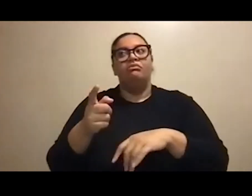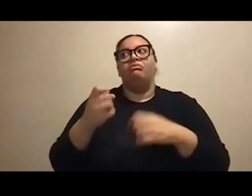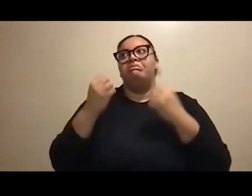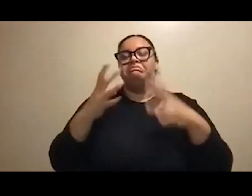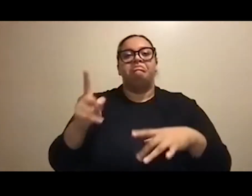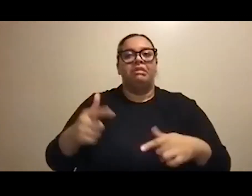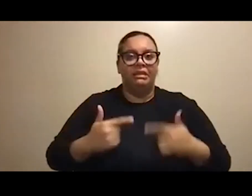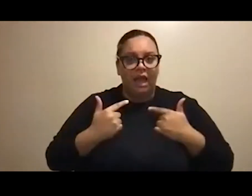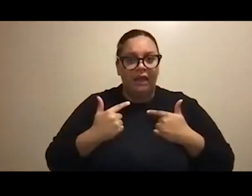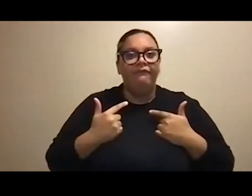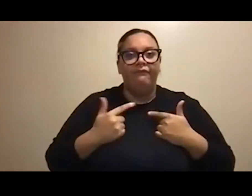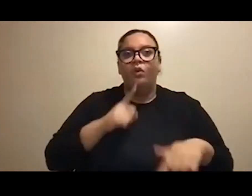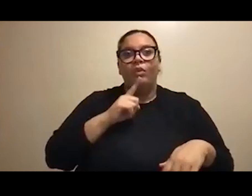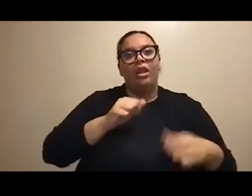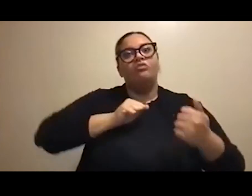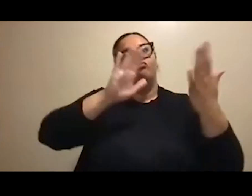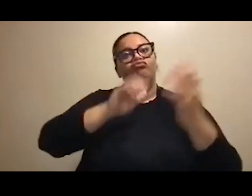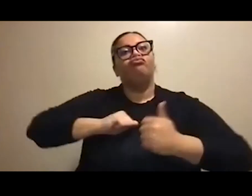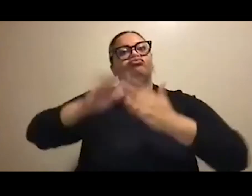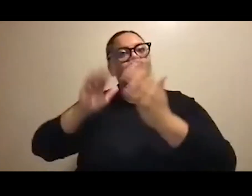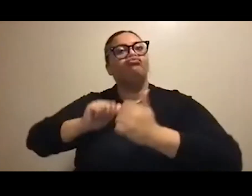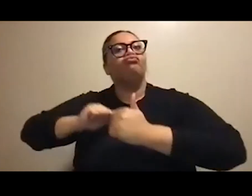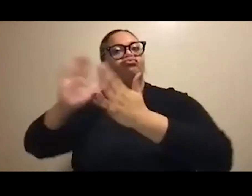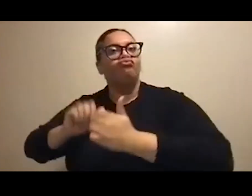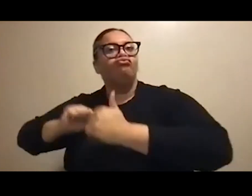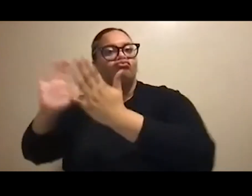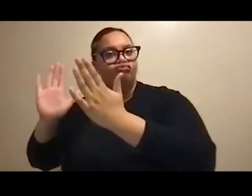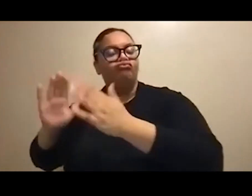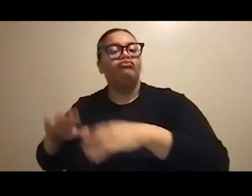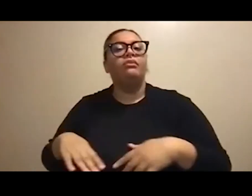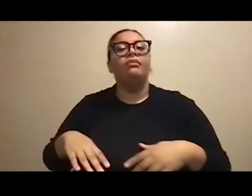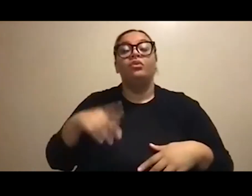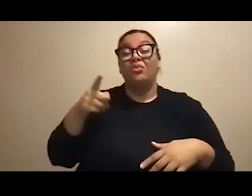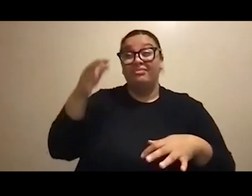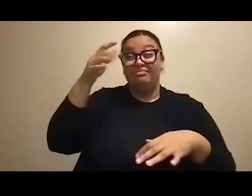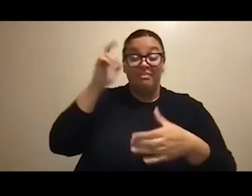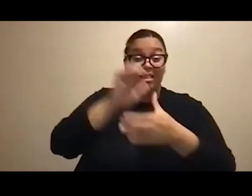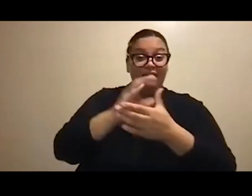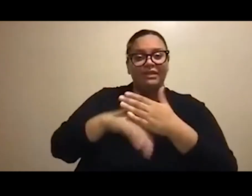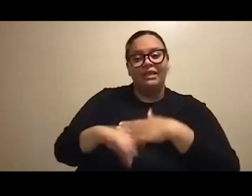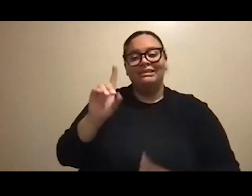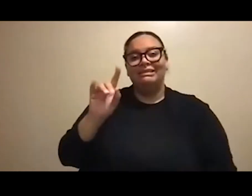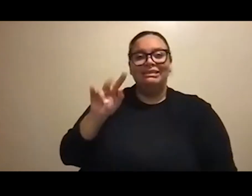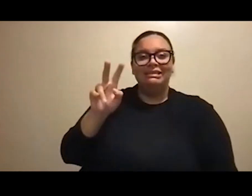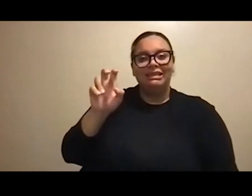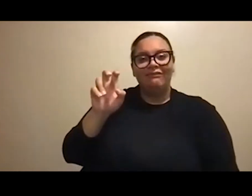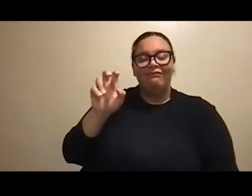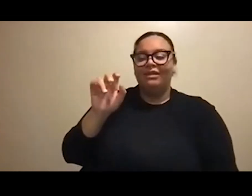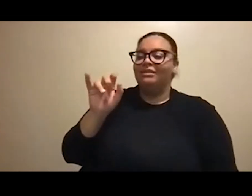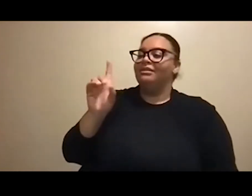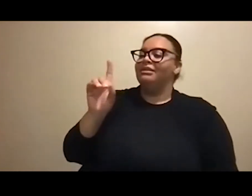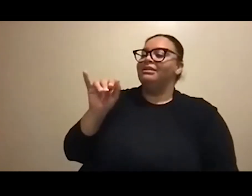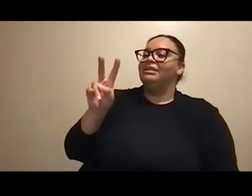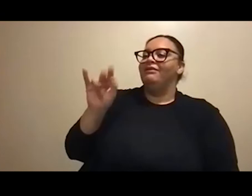I, because James I believed in something called the divine right of kings. That is to say that here on earth,